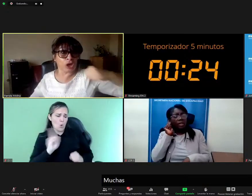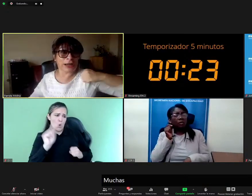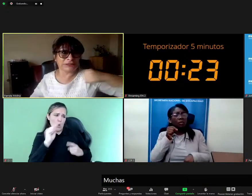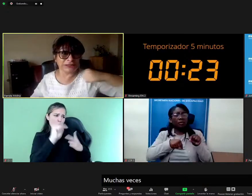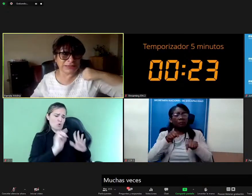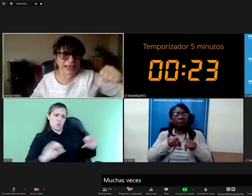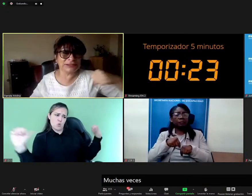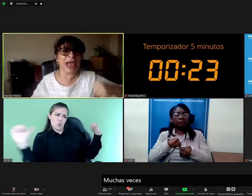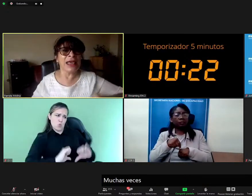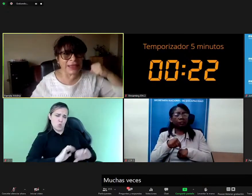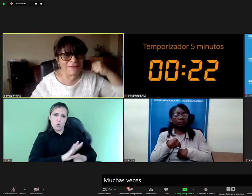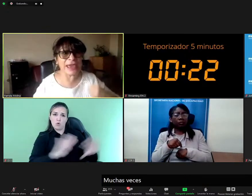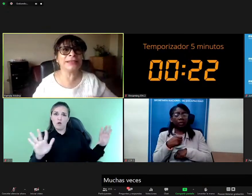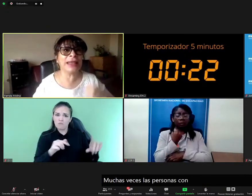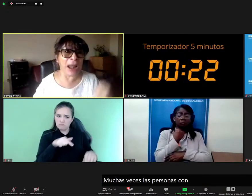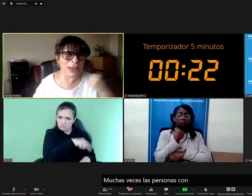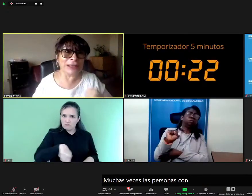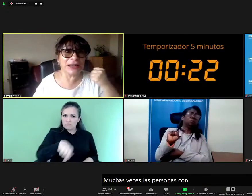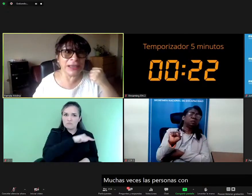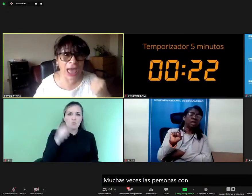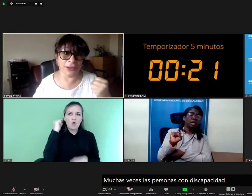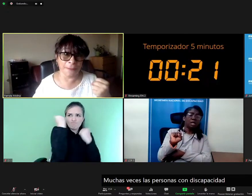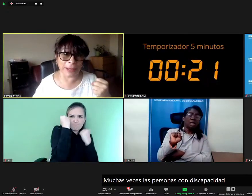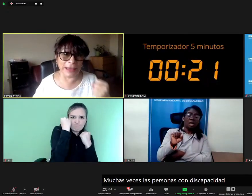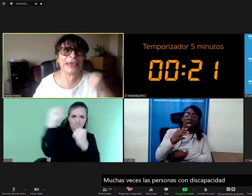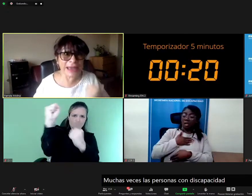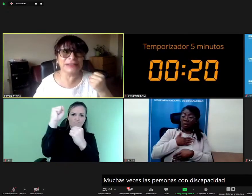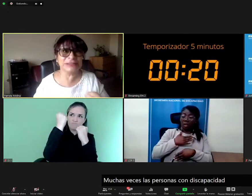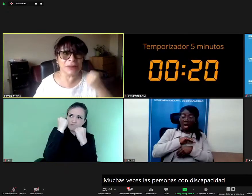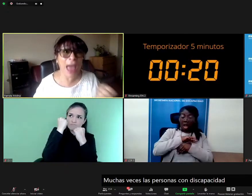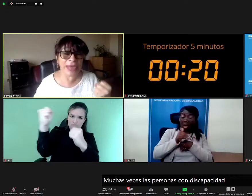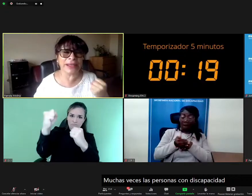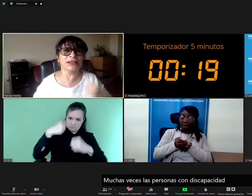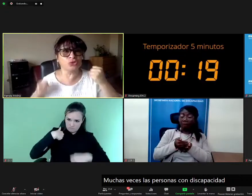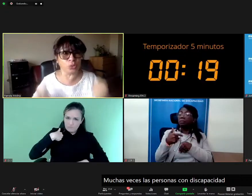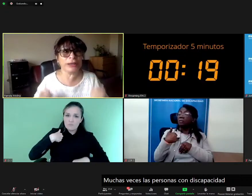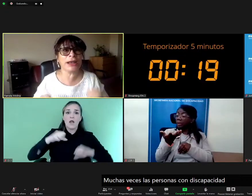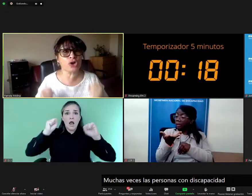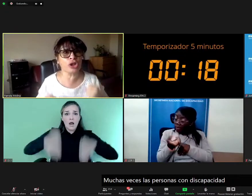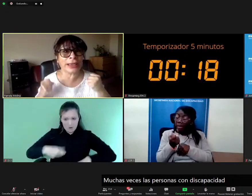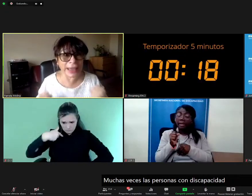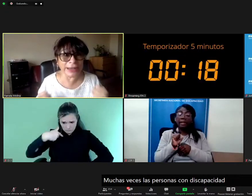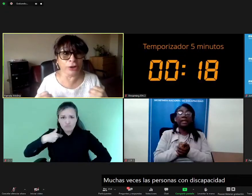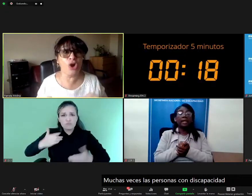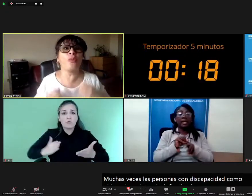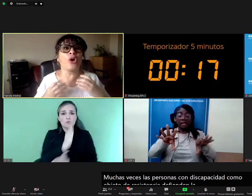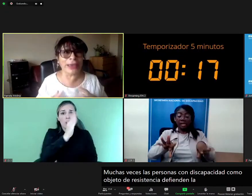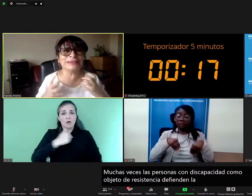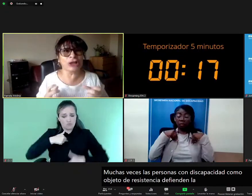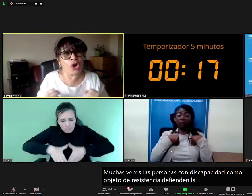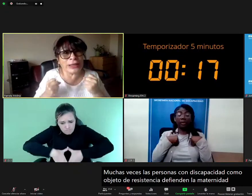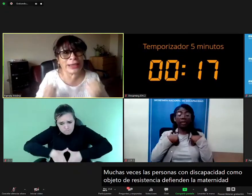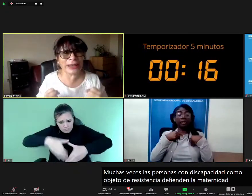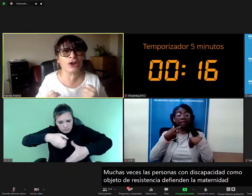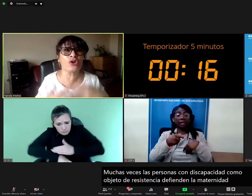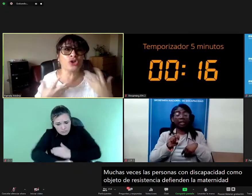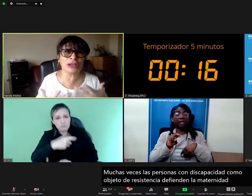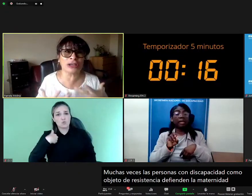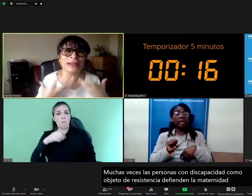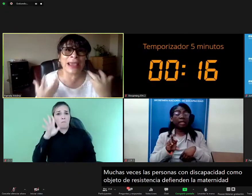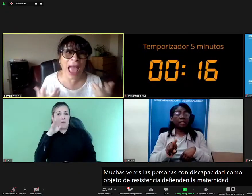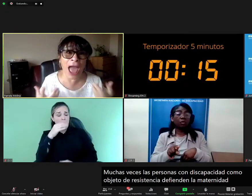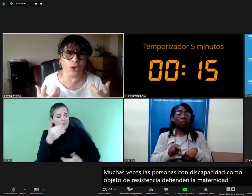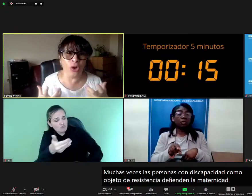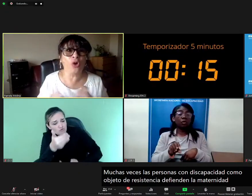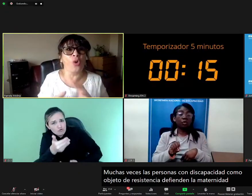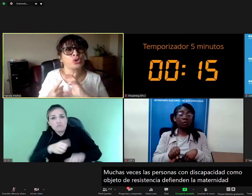disabilities as a resistant gesture defend motherhood they want to be mothers they want to take